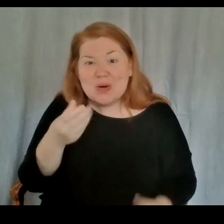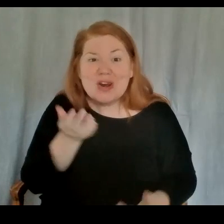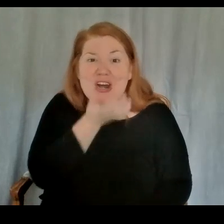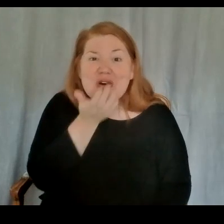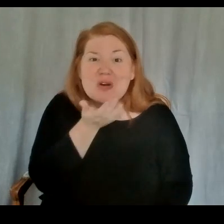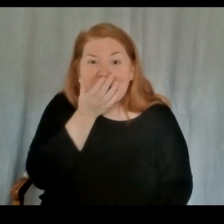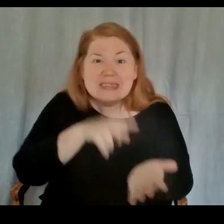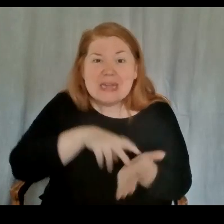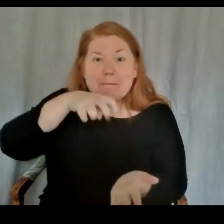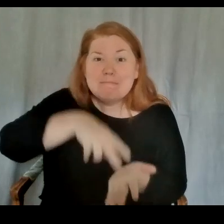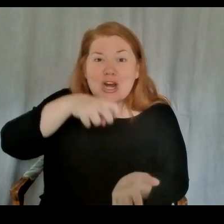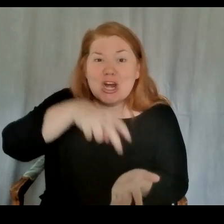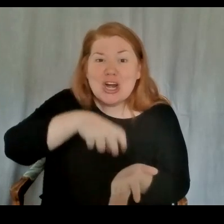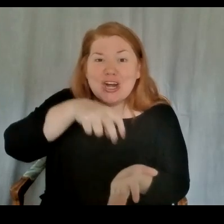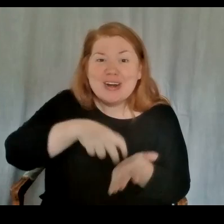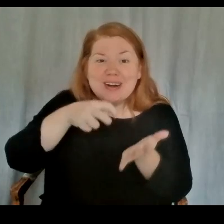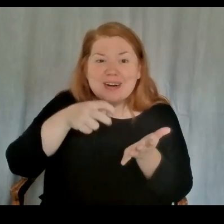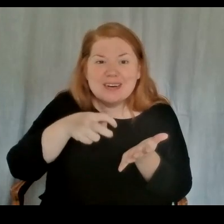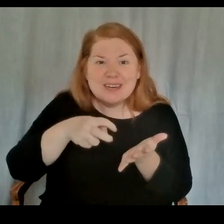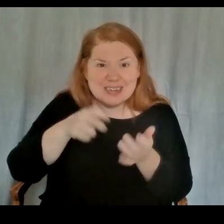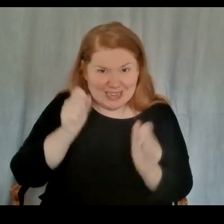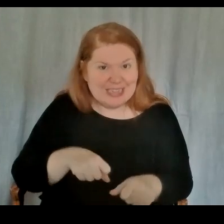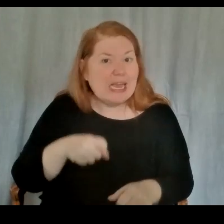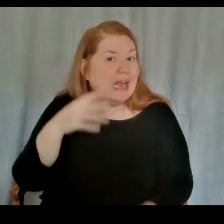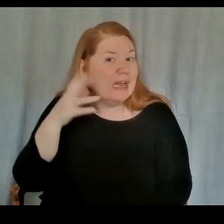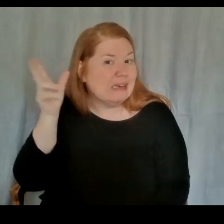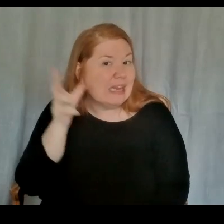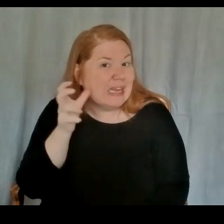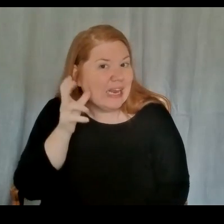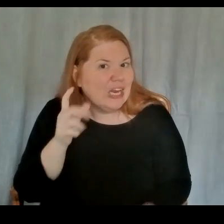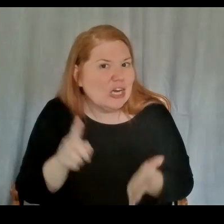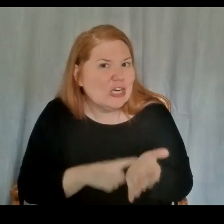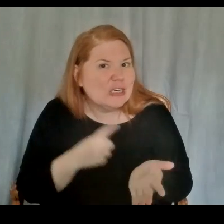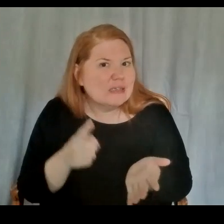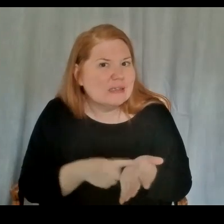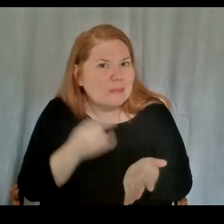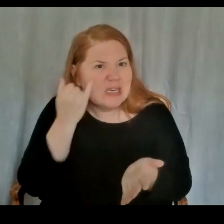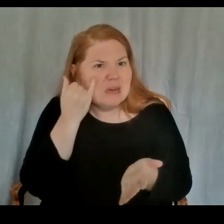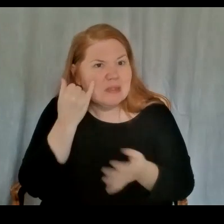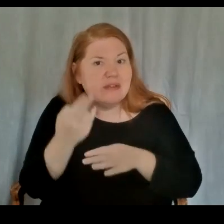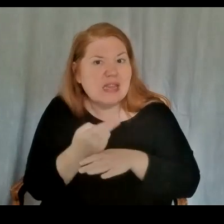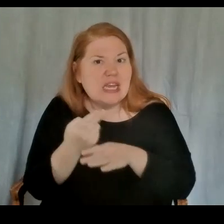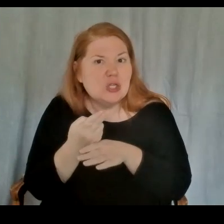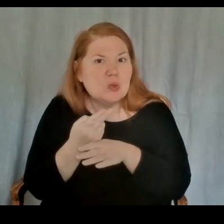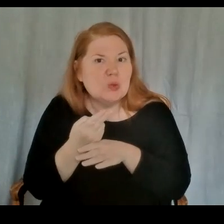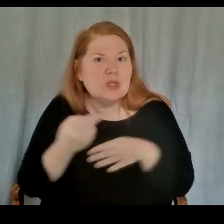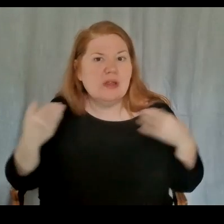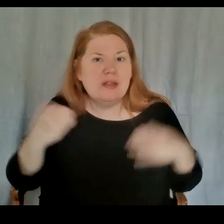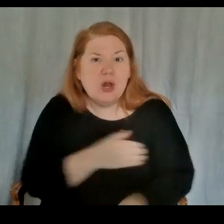grasshoppers make sounds by rubbing parts of their body together. How do grasshoppers make a sound?